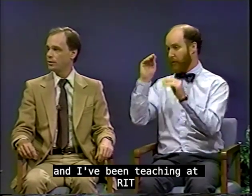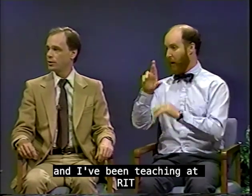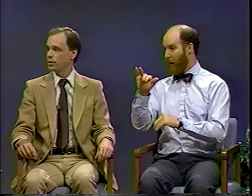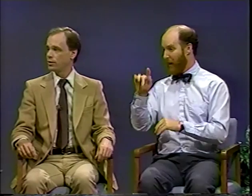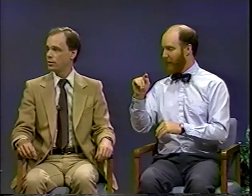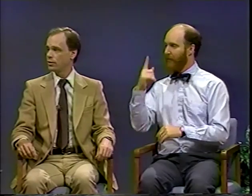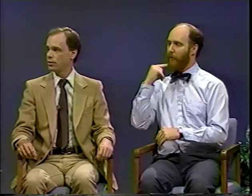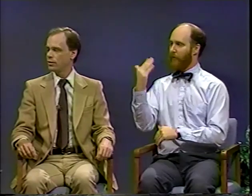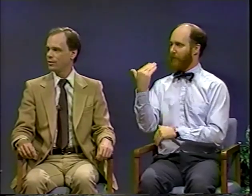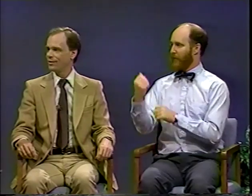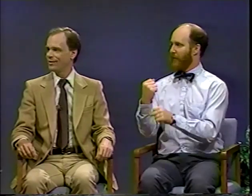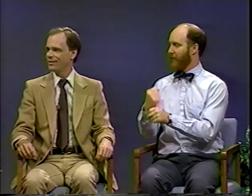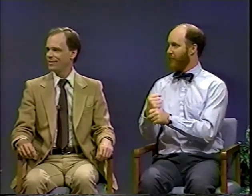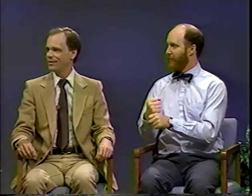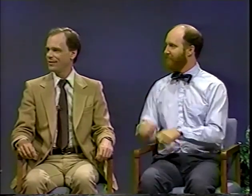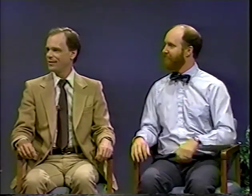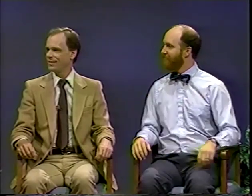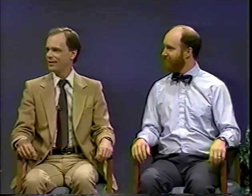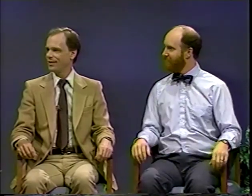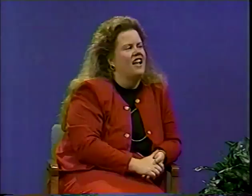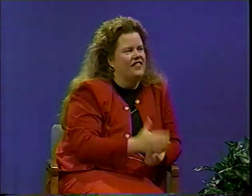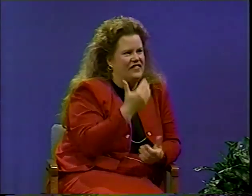15 years.